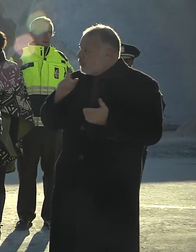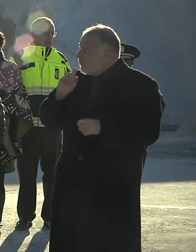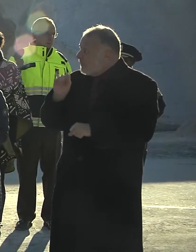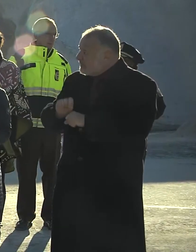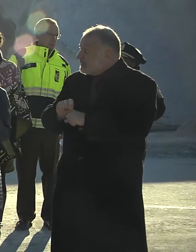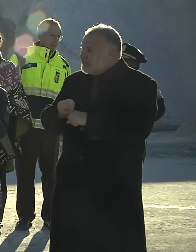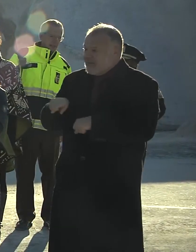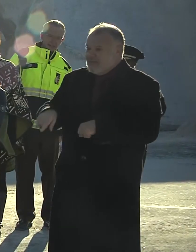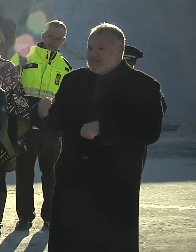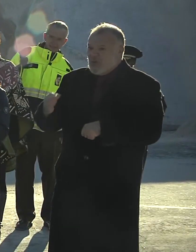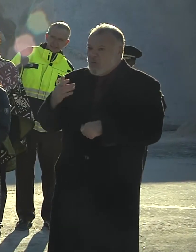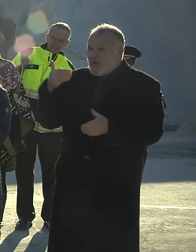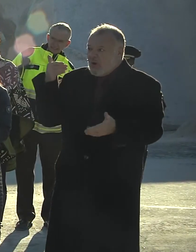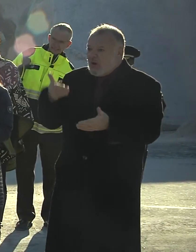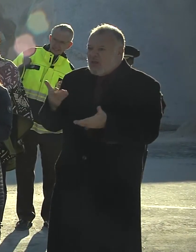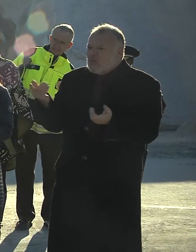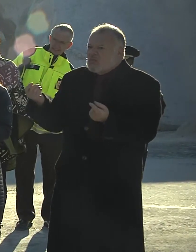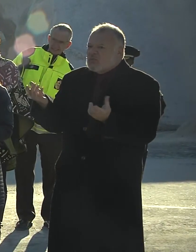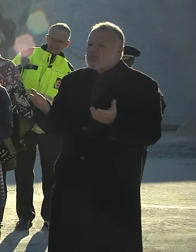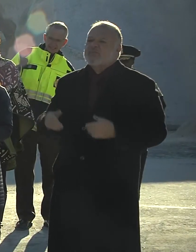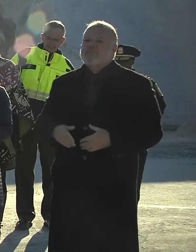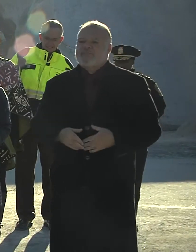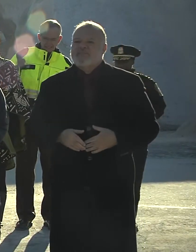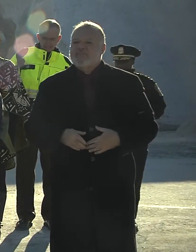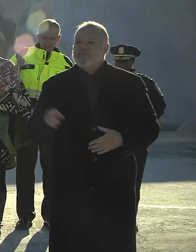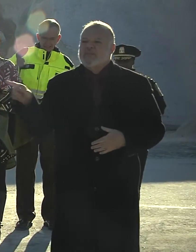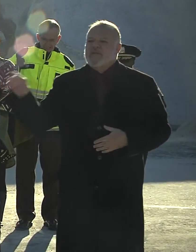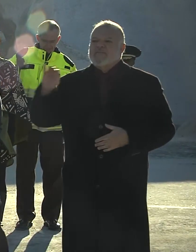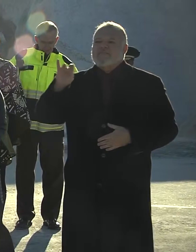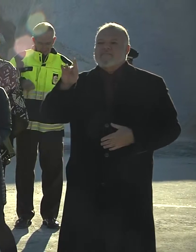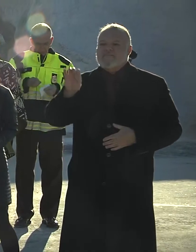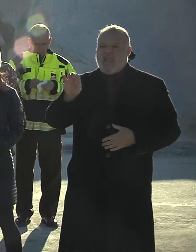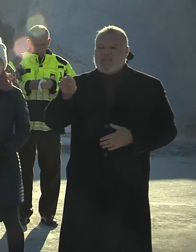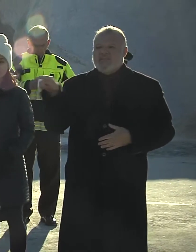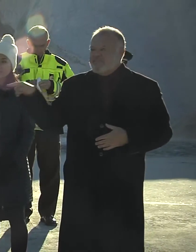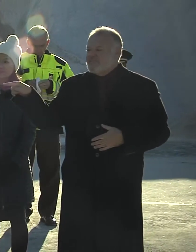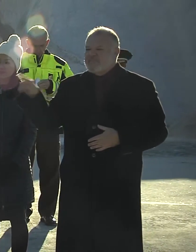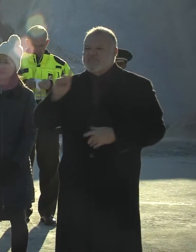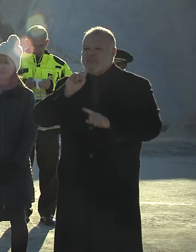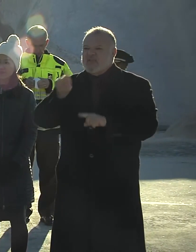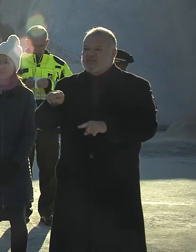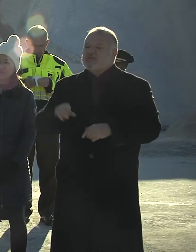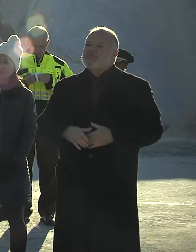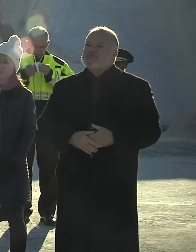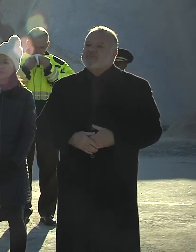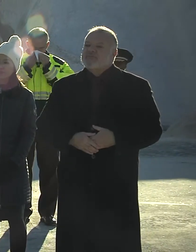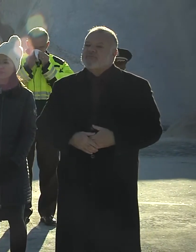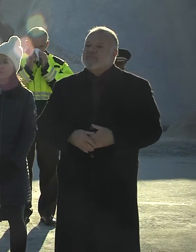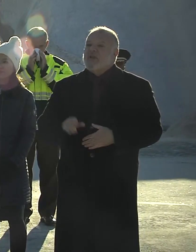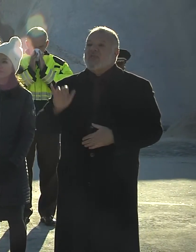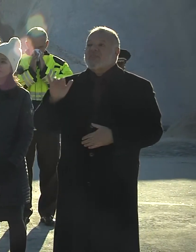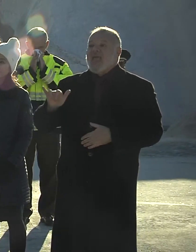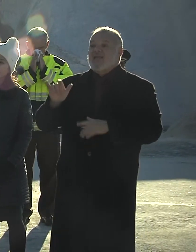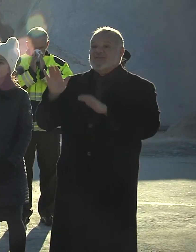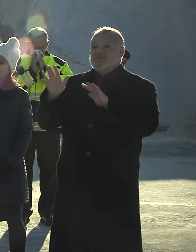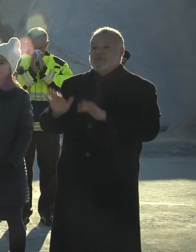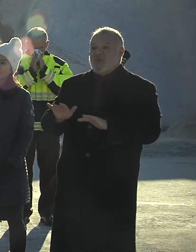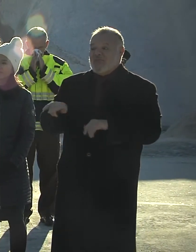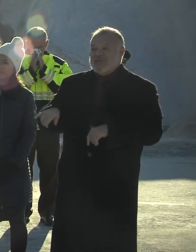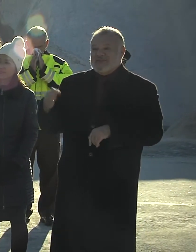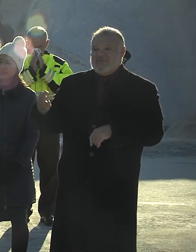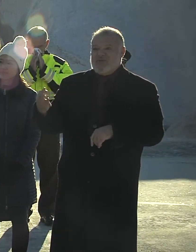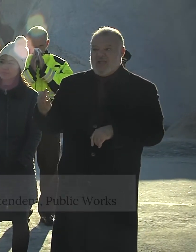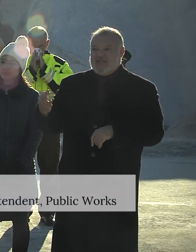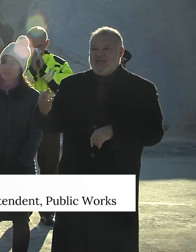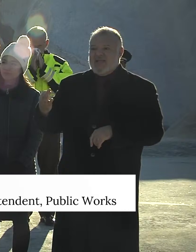Mayor. So we are seeing something coming in on Friday. As of right now, we're being told the bulk of that snow is coming in the northern Worcester